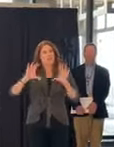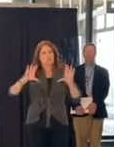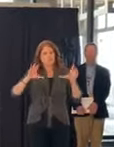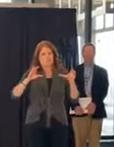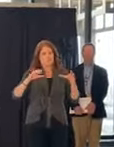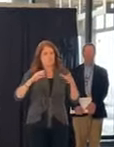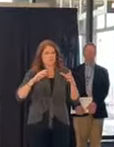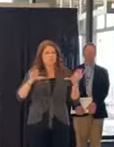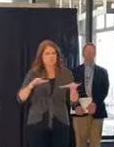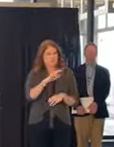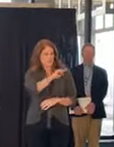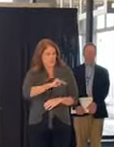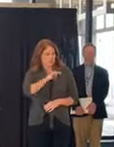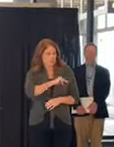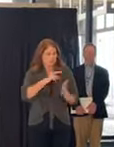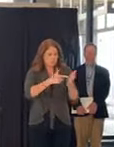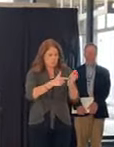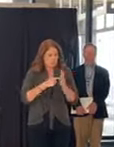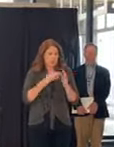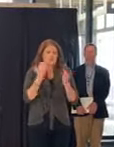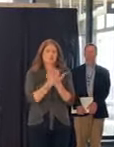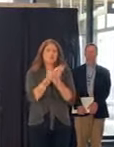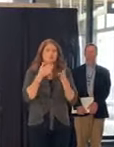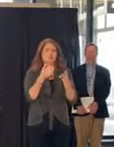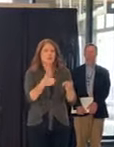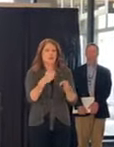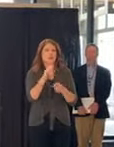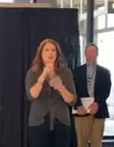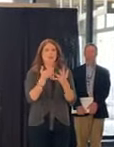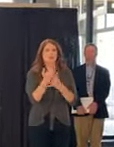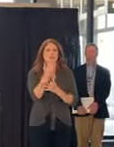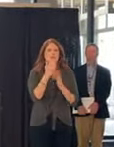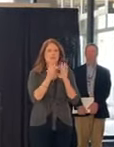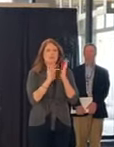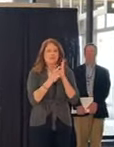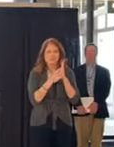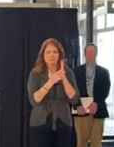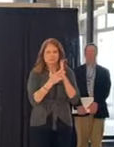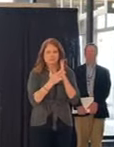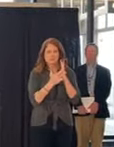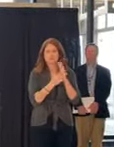doing the ministry that we need to in a new way, and that is a virtual way.